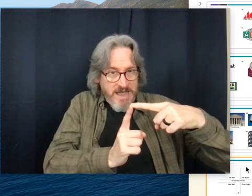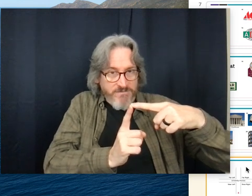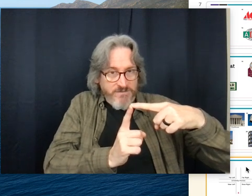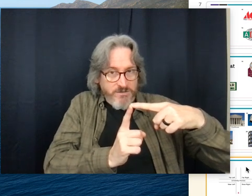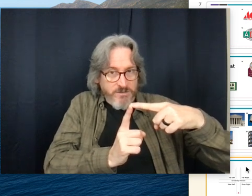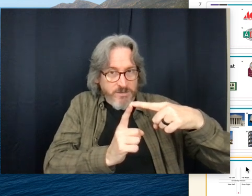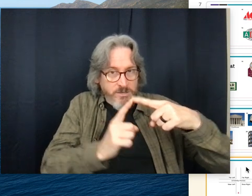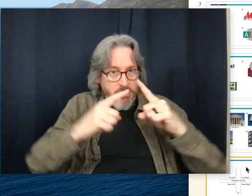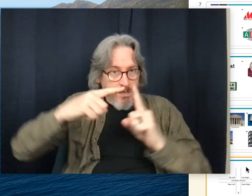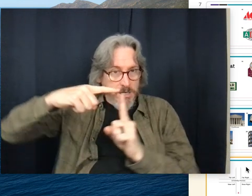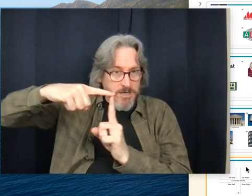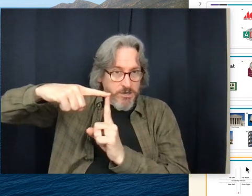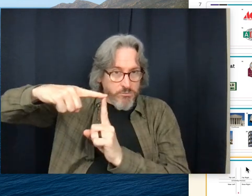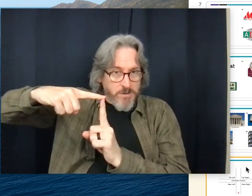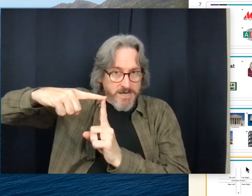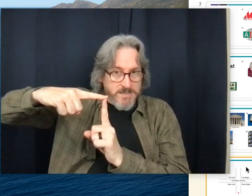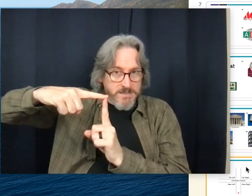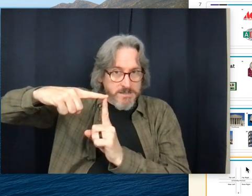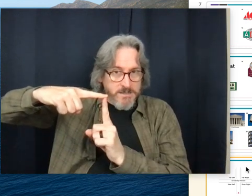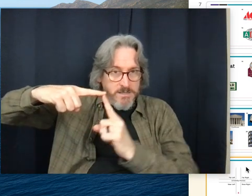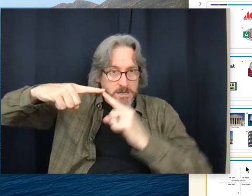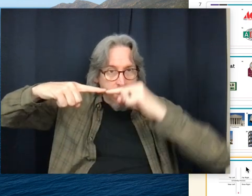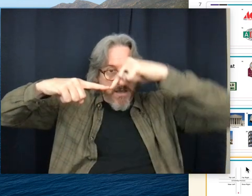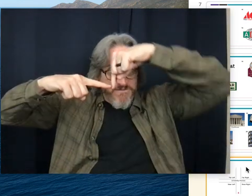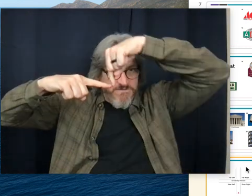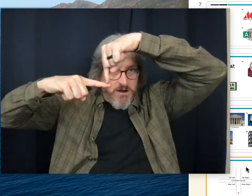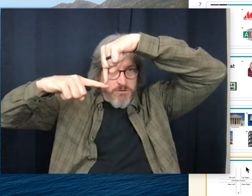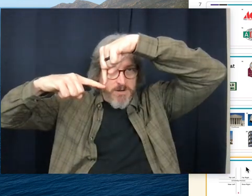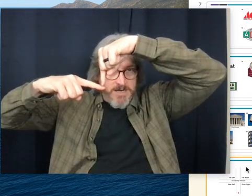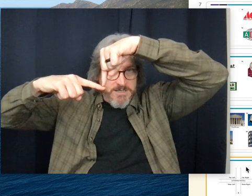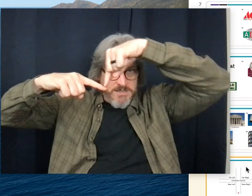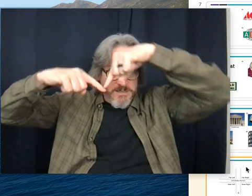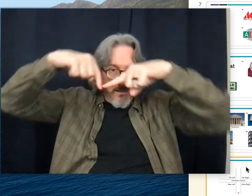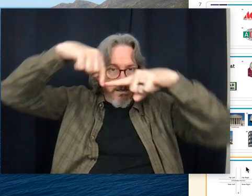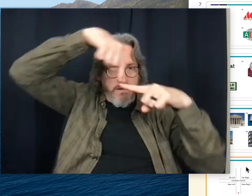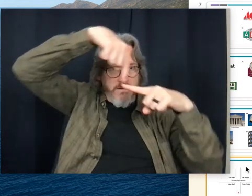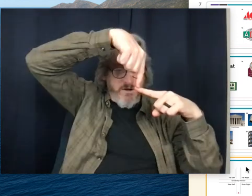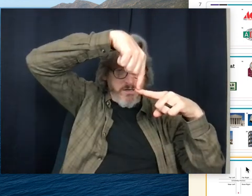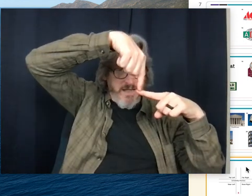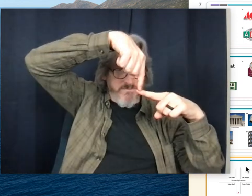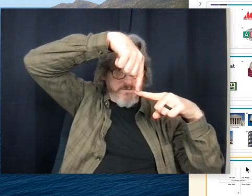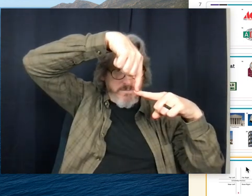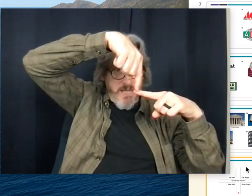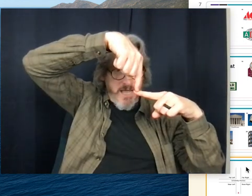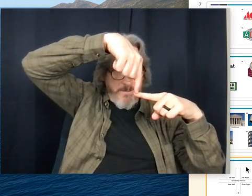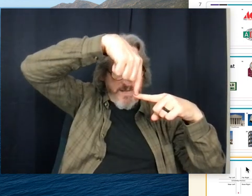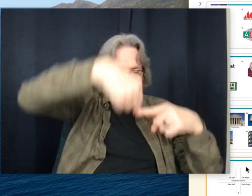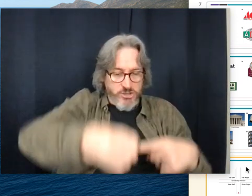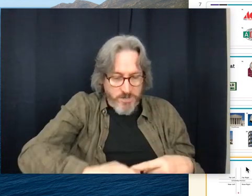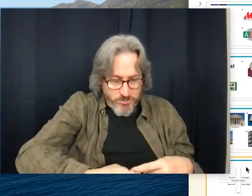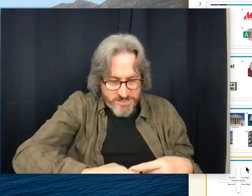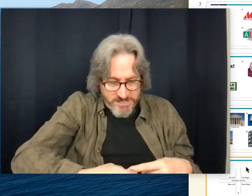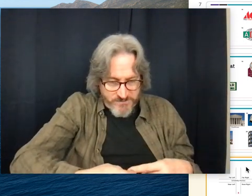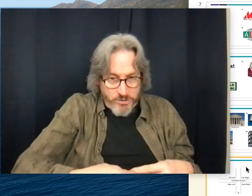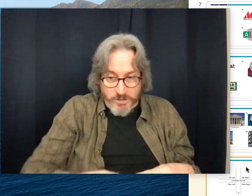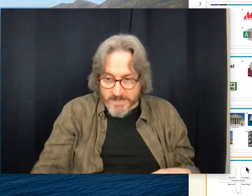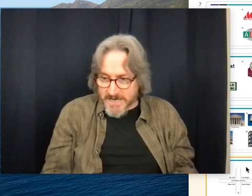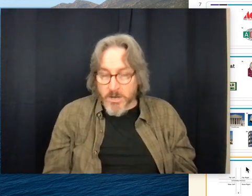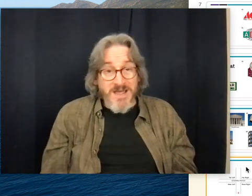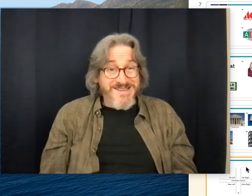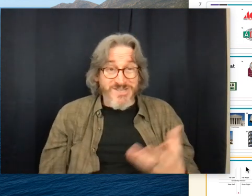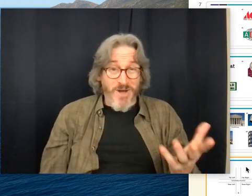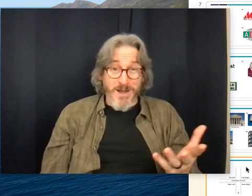near left, near right, far left. And it makes so much more sense if you're